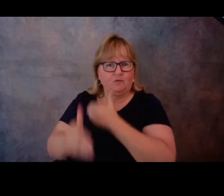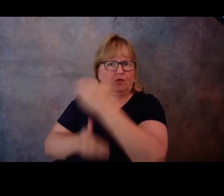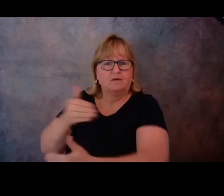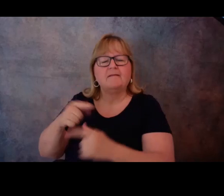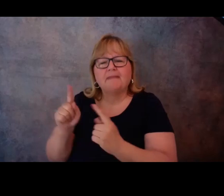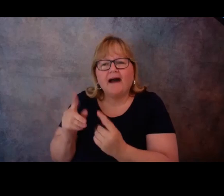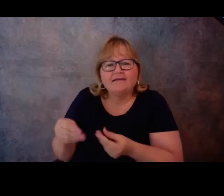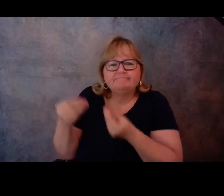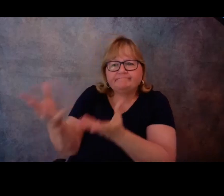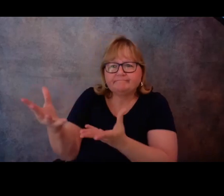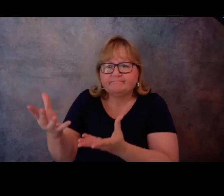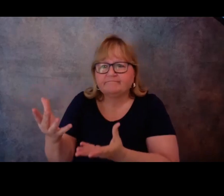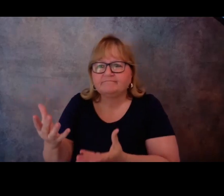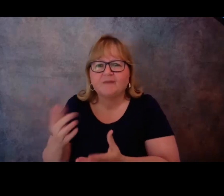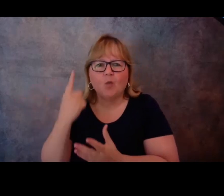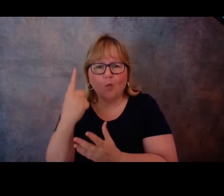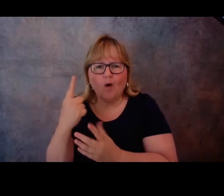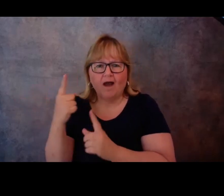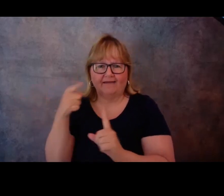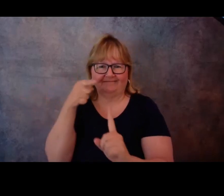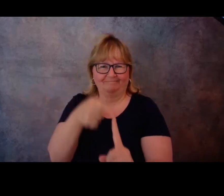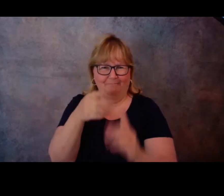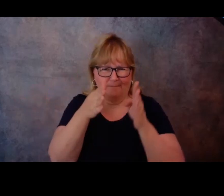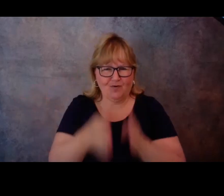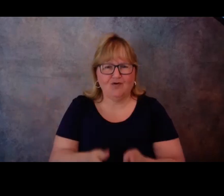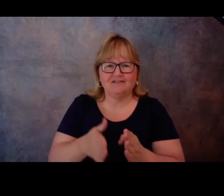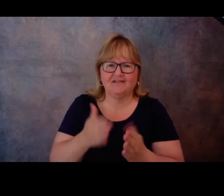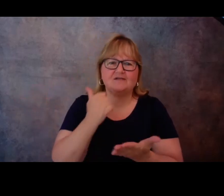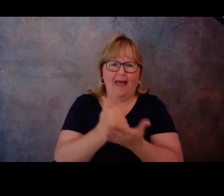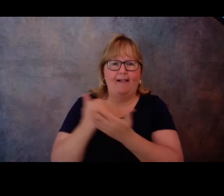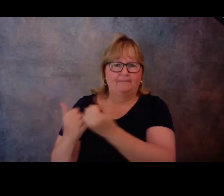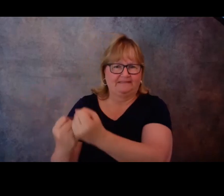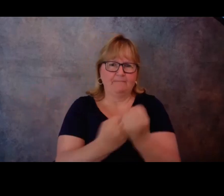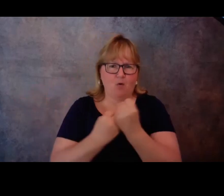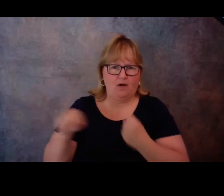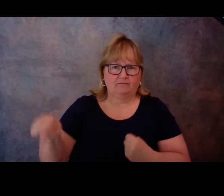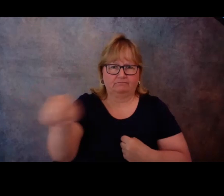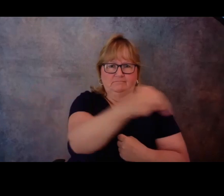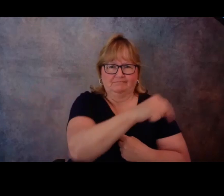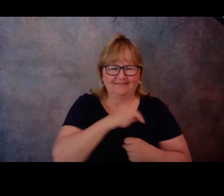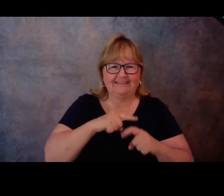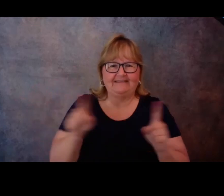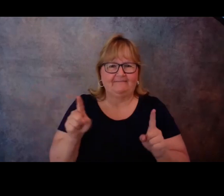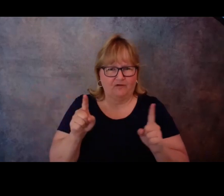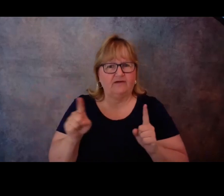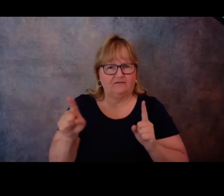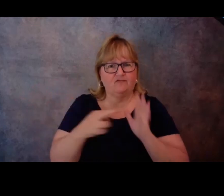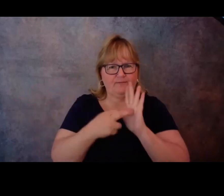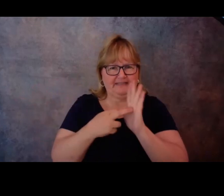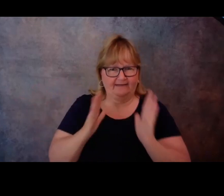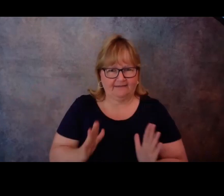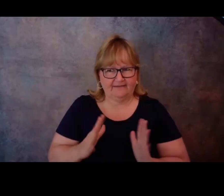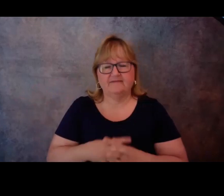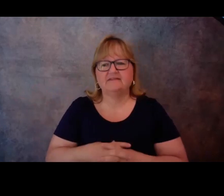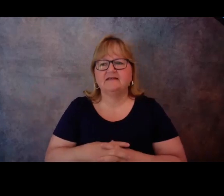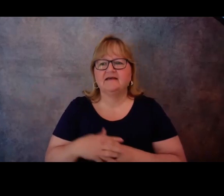provides at least one point person to support the special rapporteur. I should also mention, and I will conclude here,